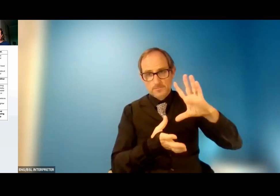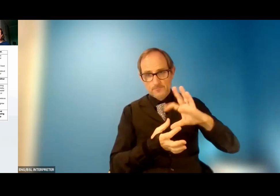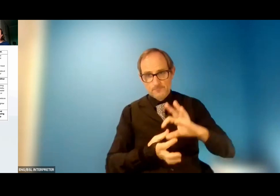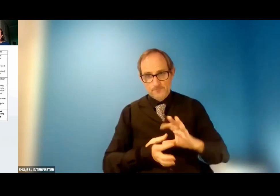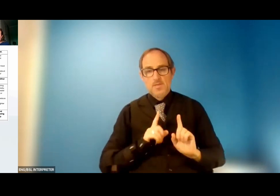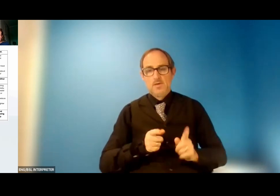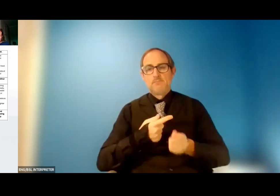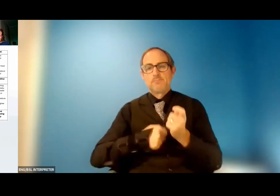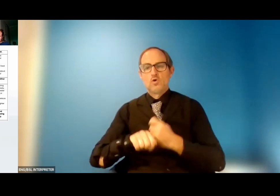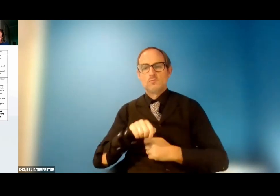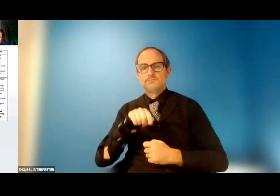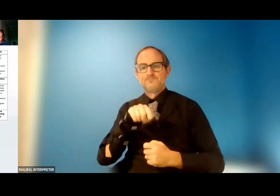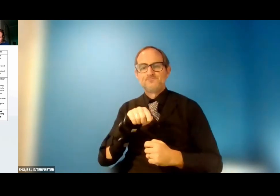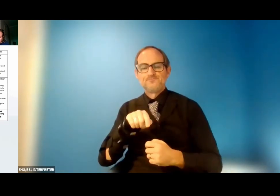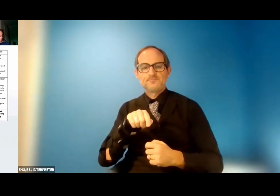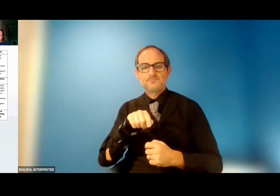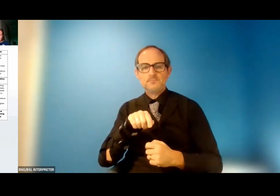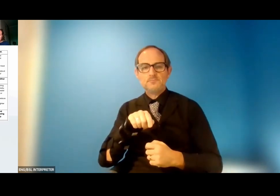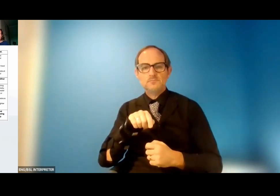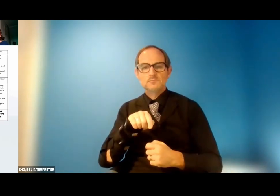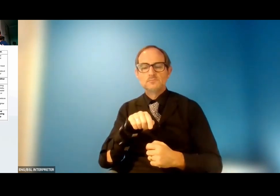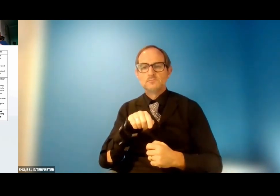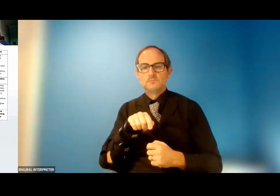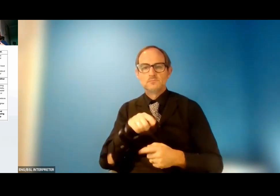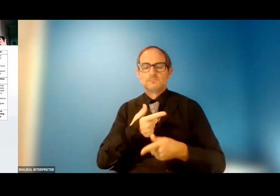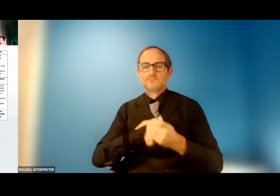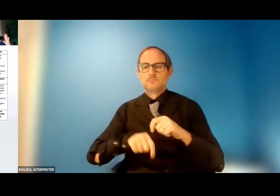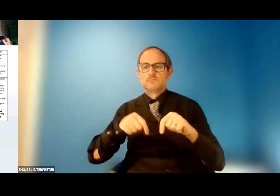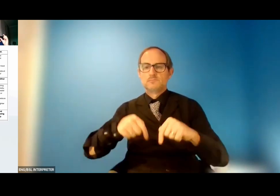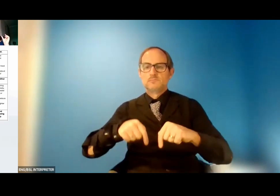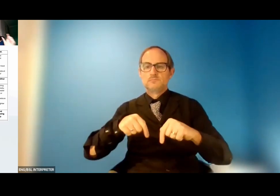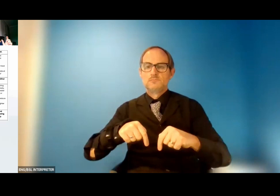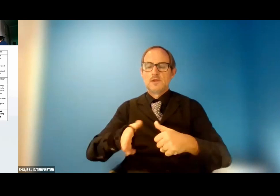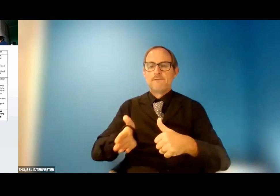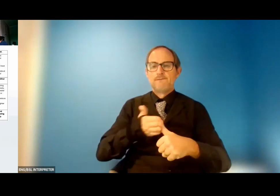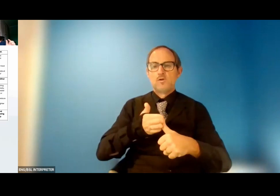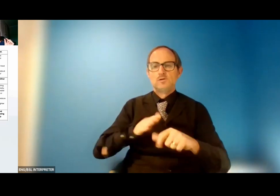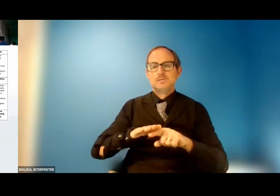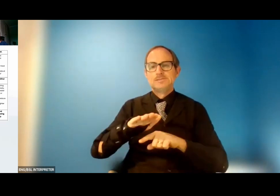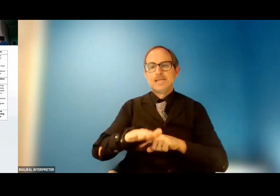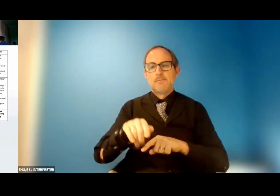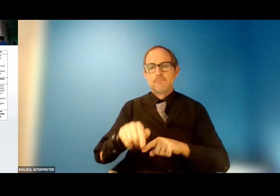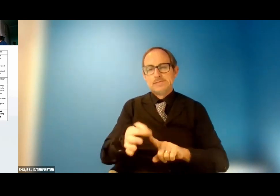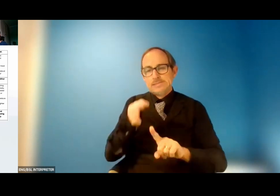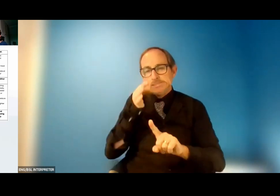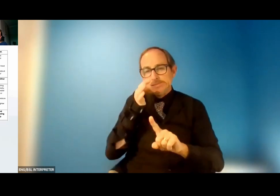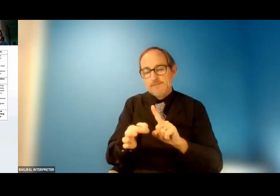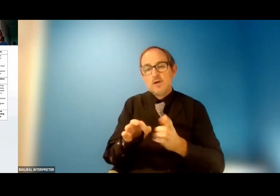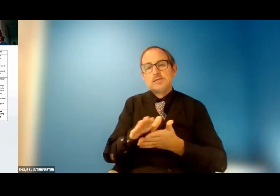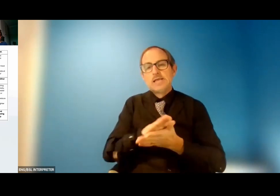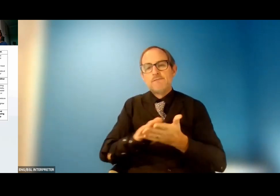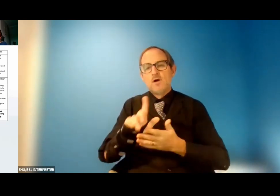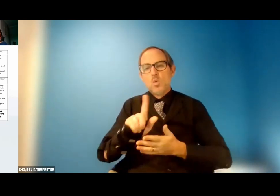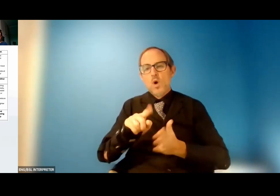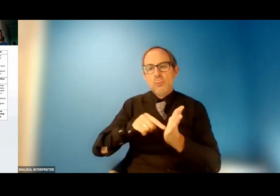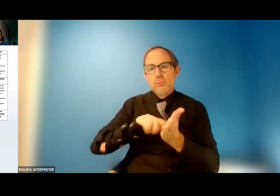these answers to the workshop questions into, firstly, a concise definition of what